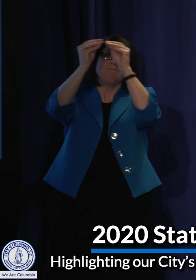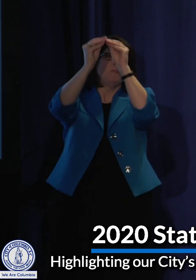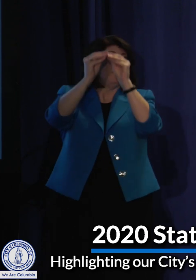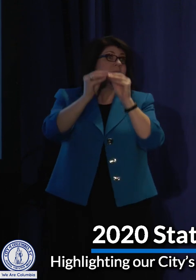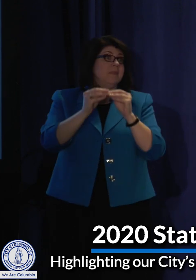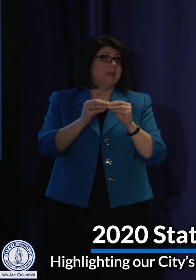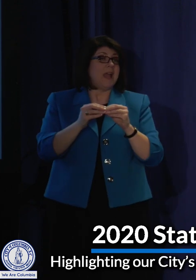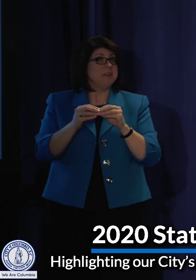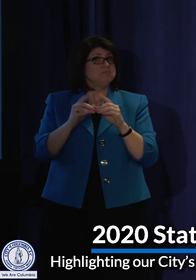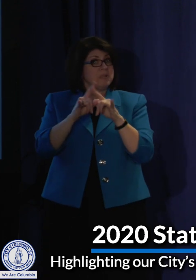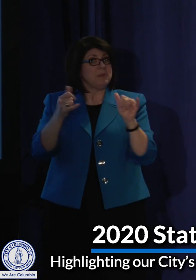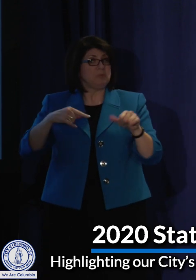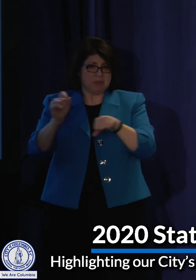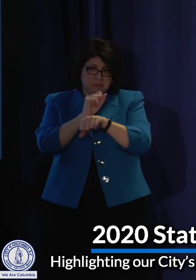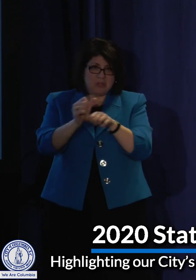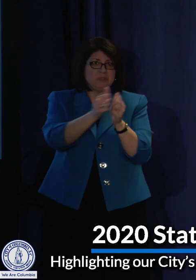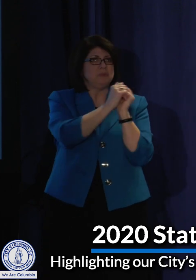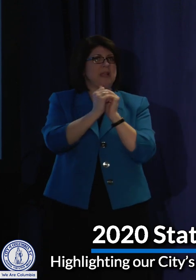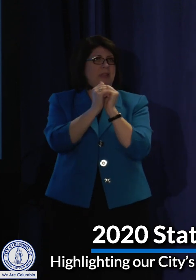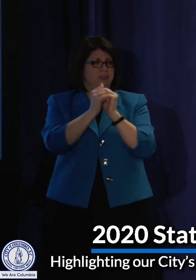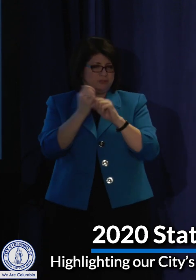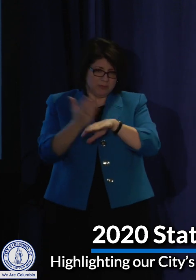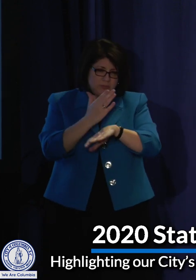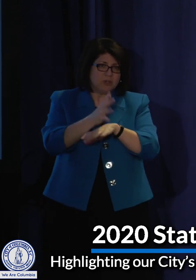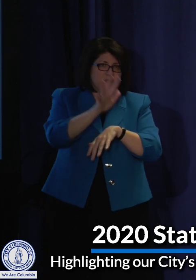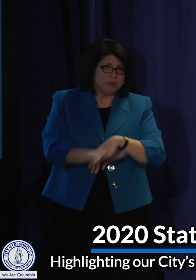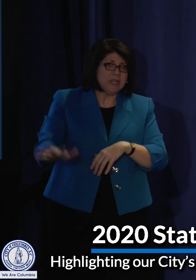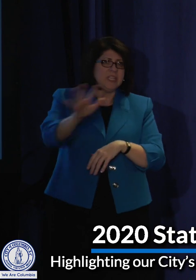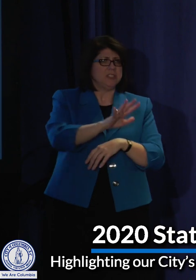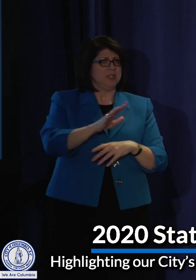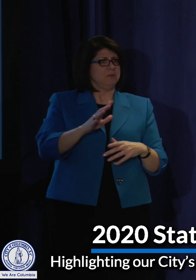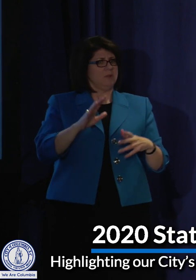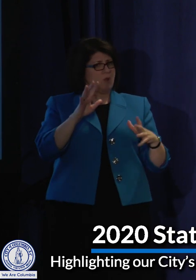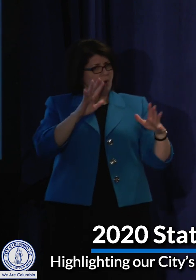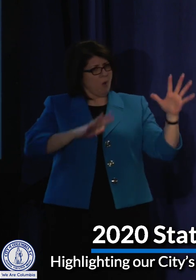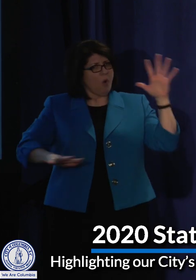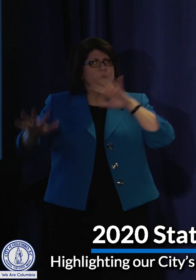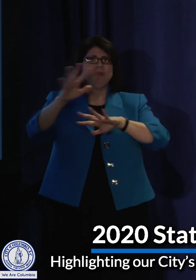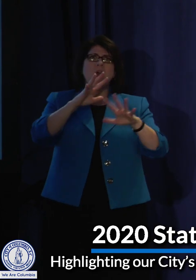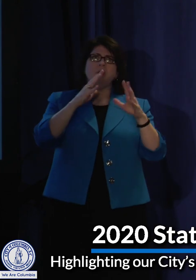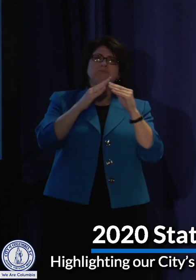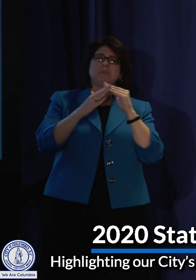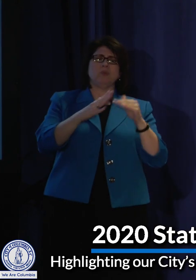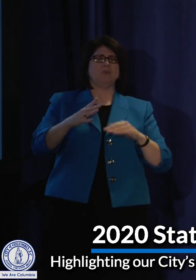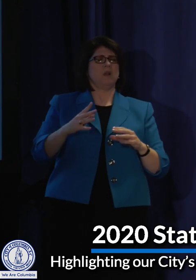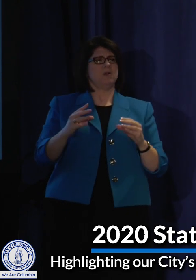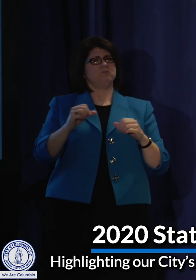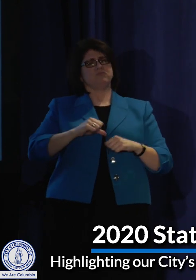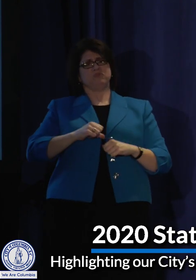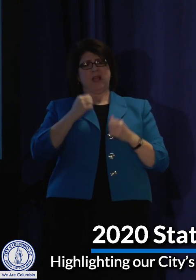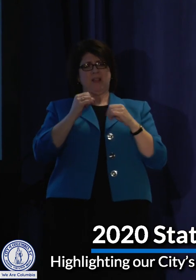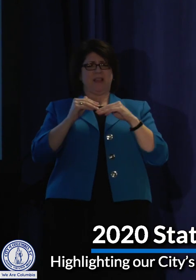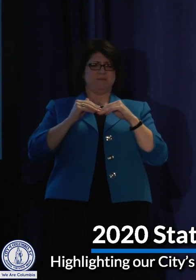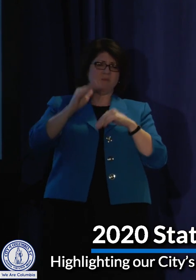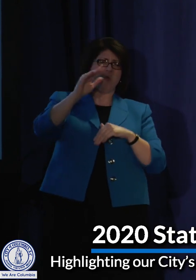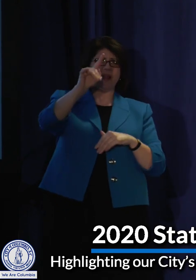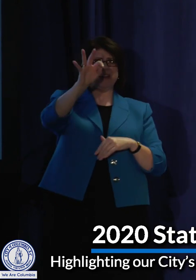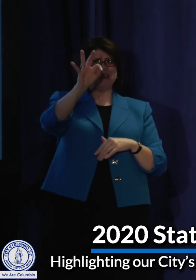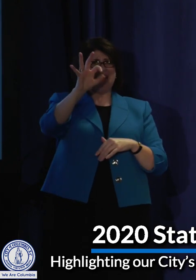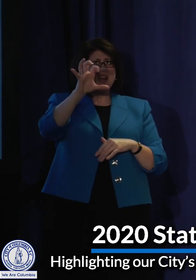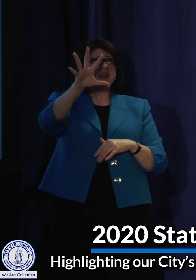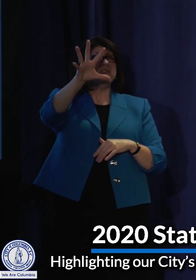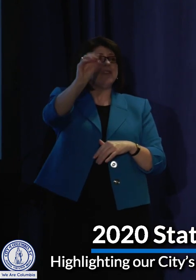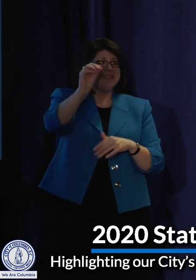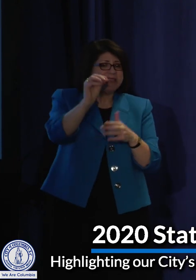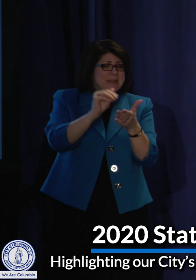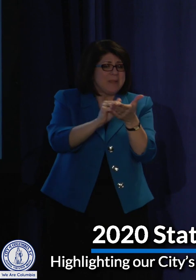move this region forward. Overall, as a city, we are proud to have more than $950 million in